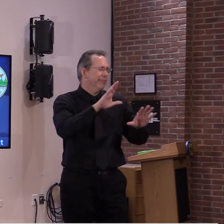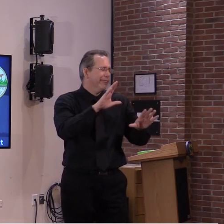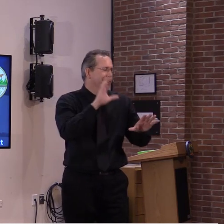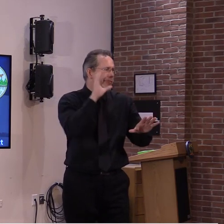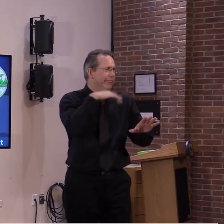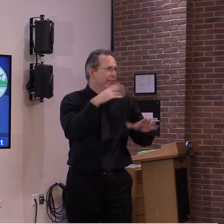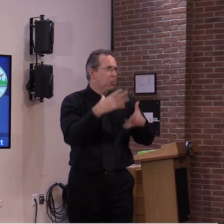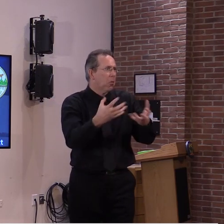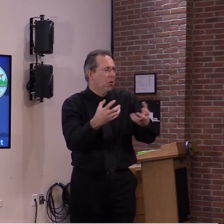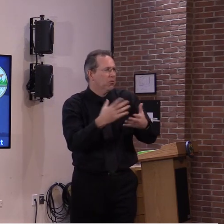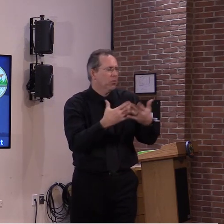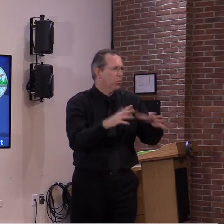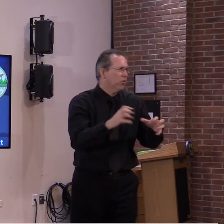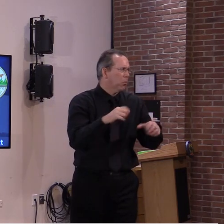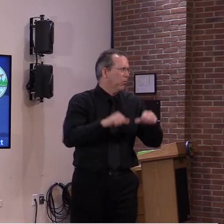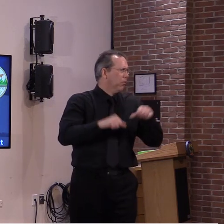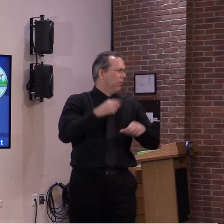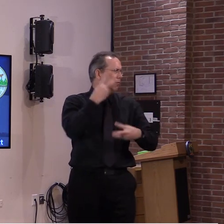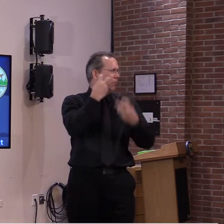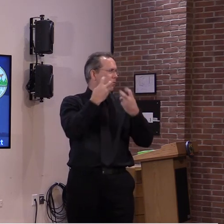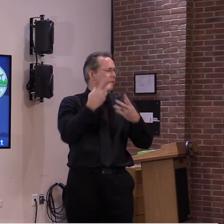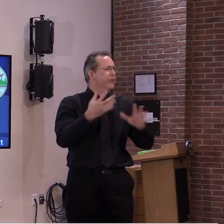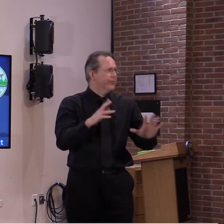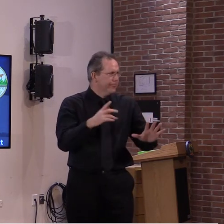of lots of